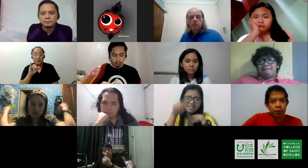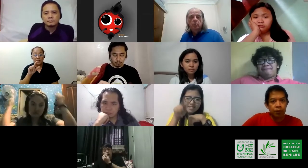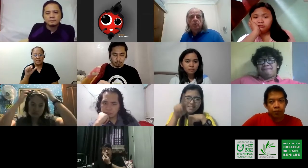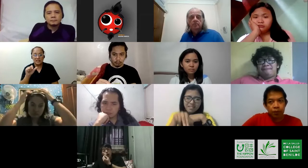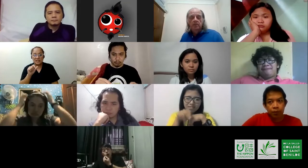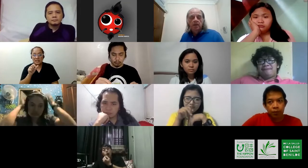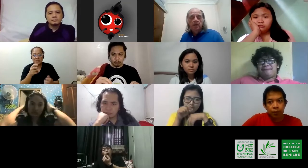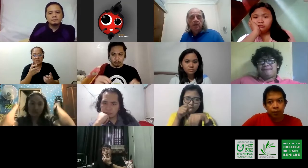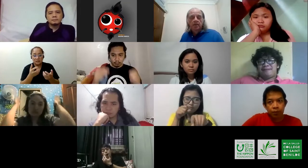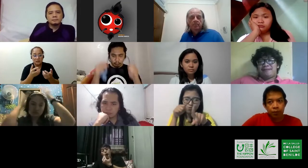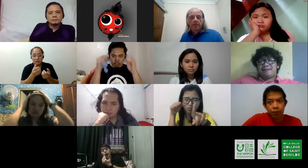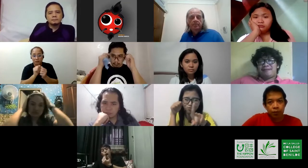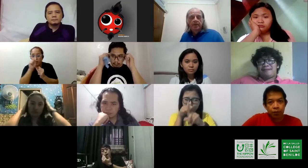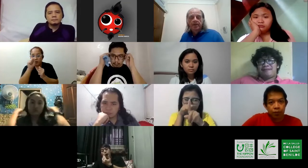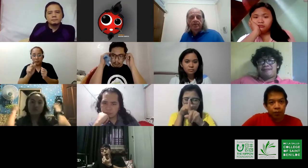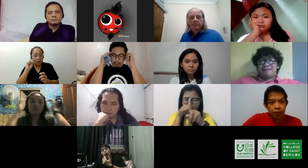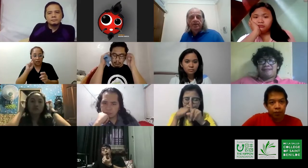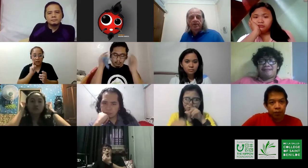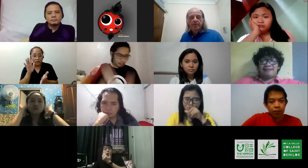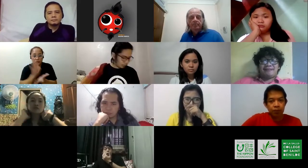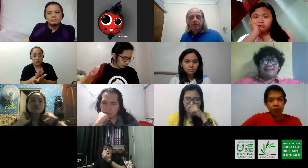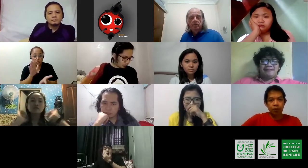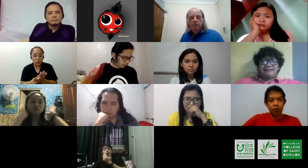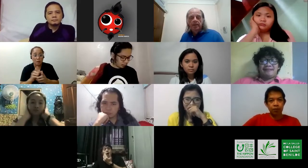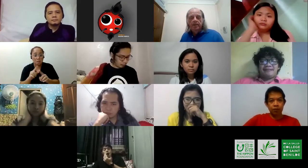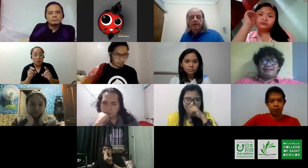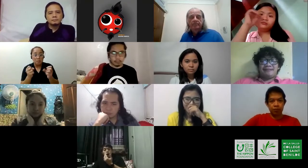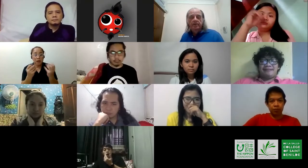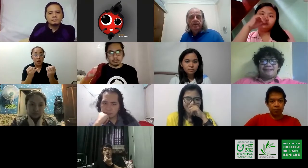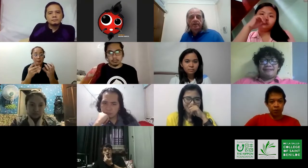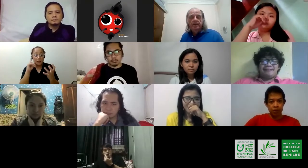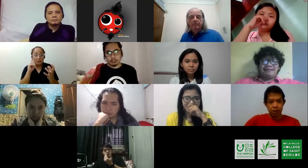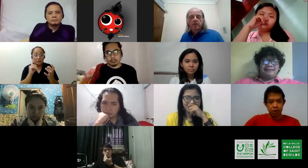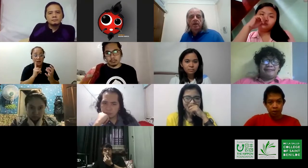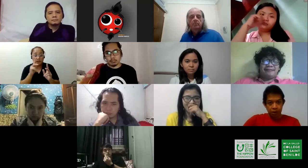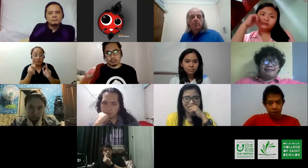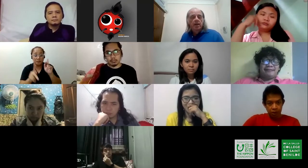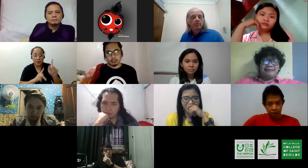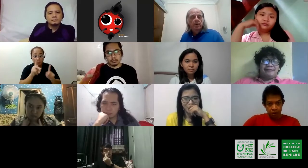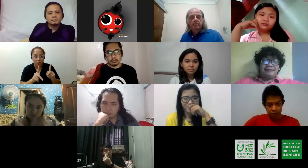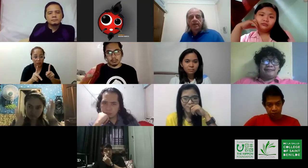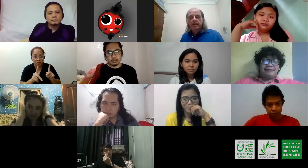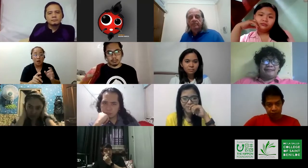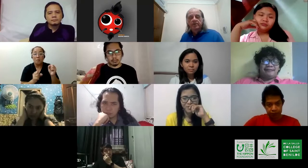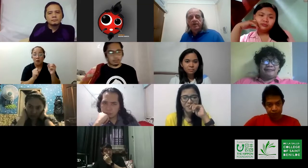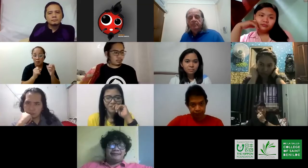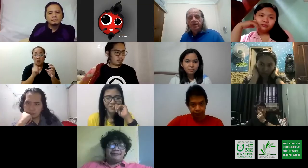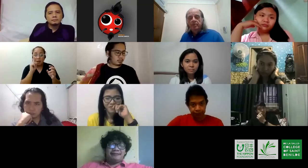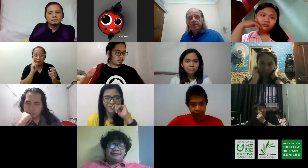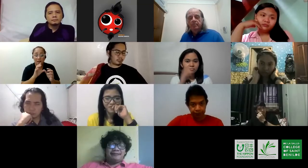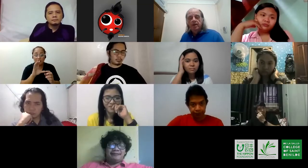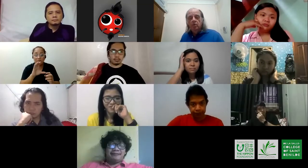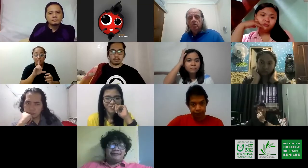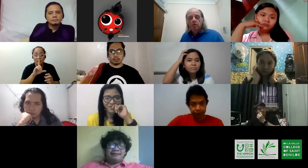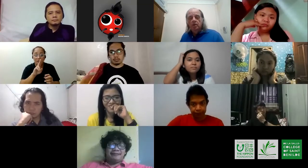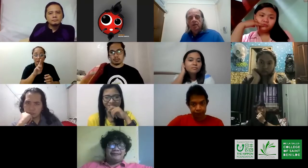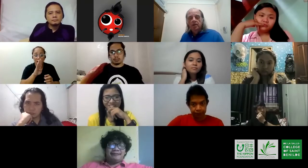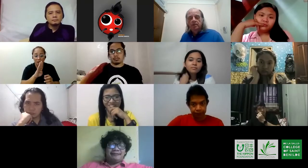school, but many of the deaf people and a deaf club, but many of the deaf people in Bangkok didn't